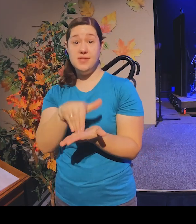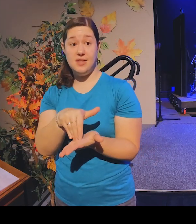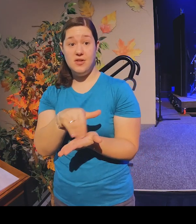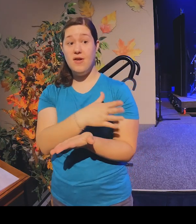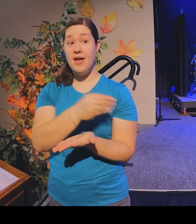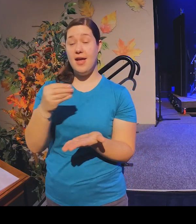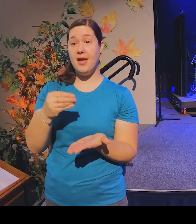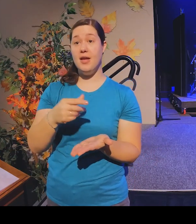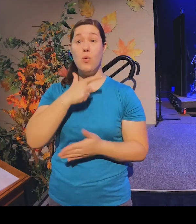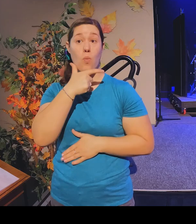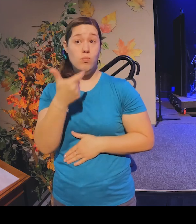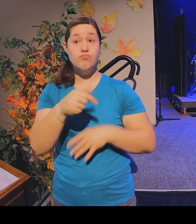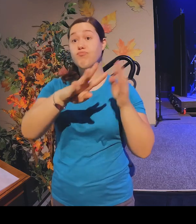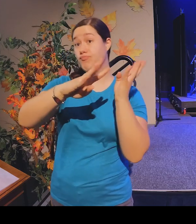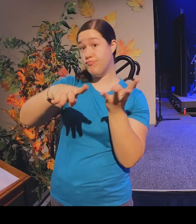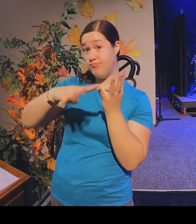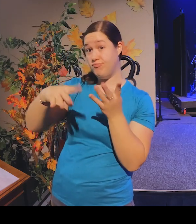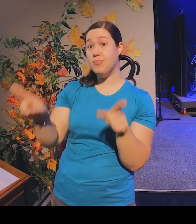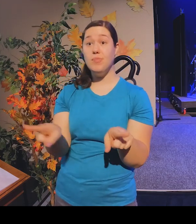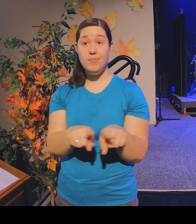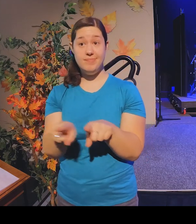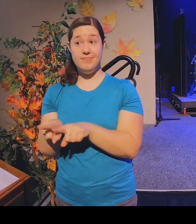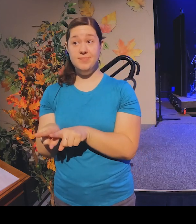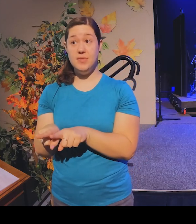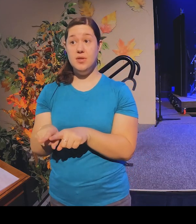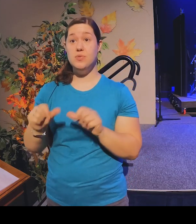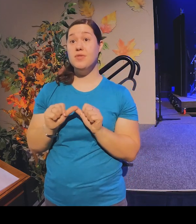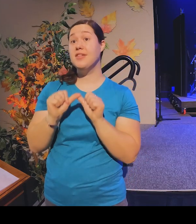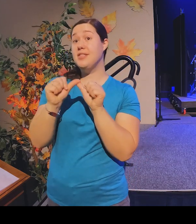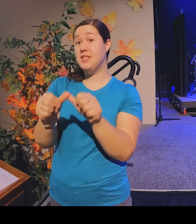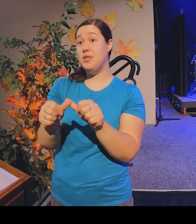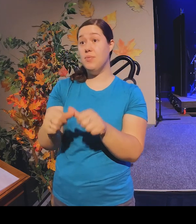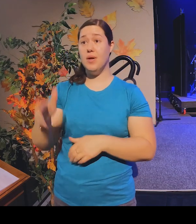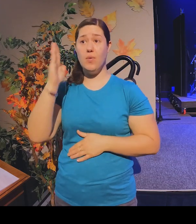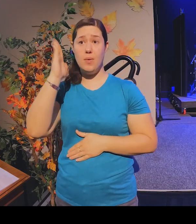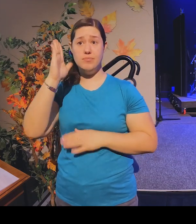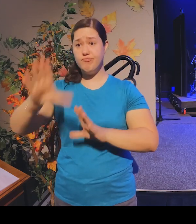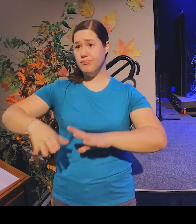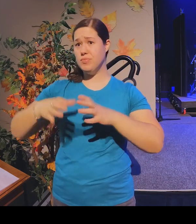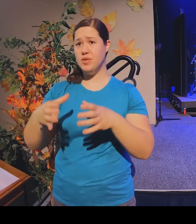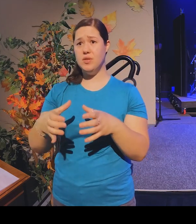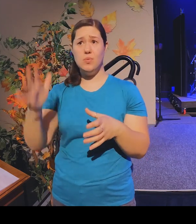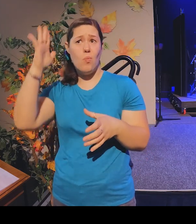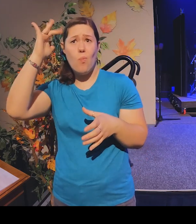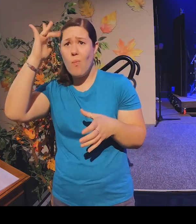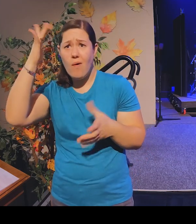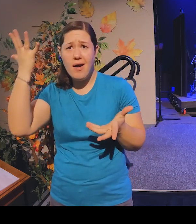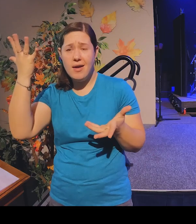joining with us online as we continue this message series, Why? As we are asking very deep,